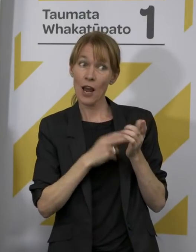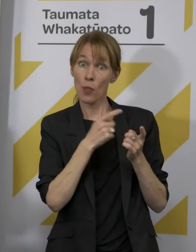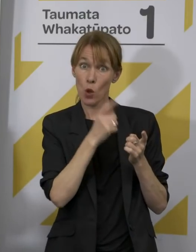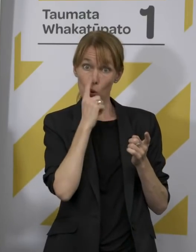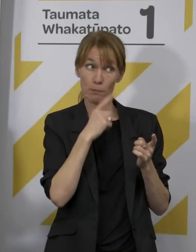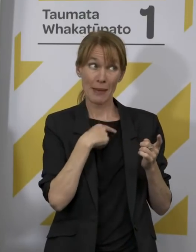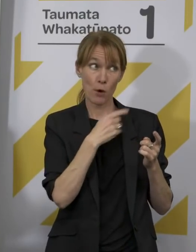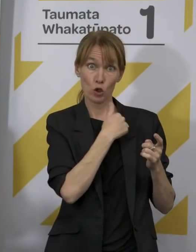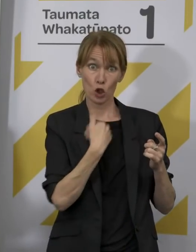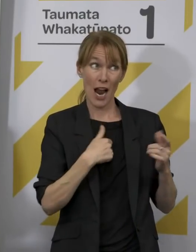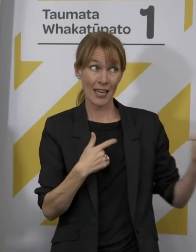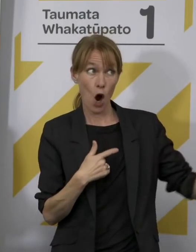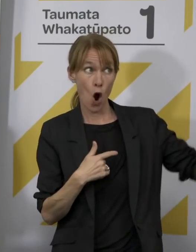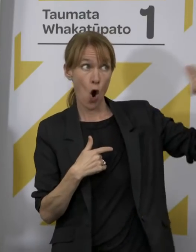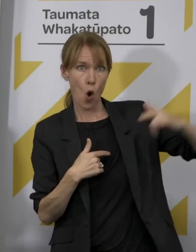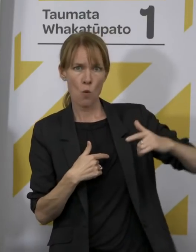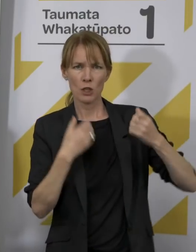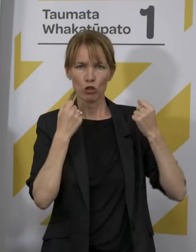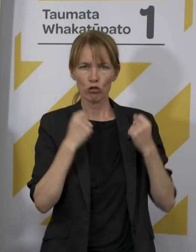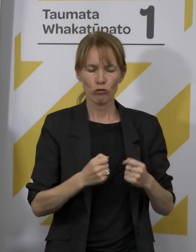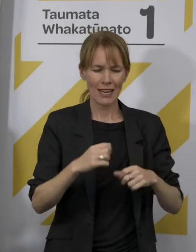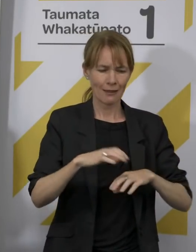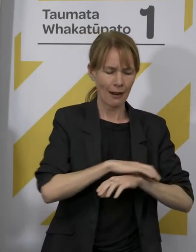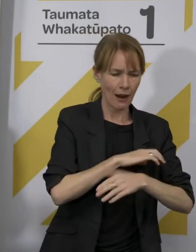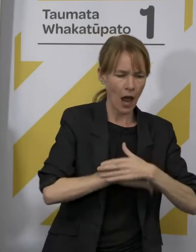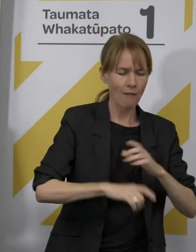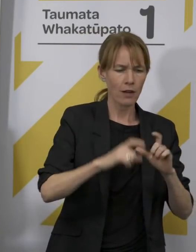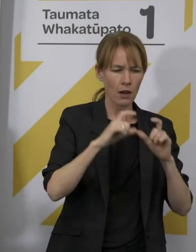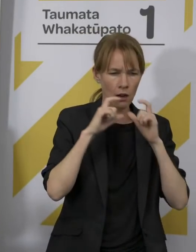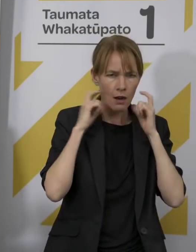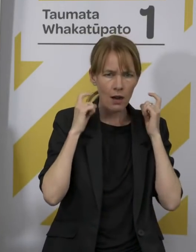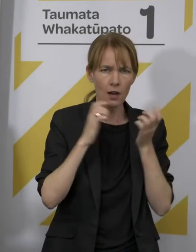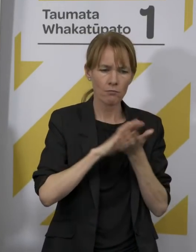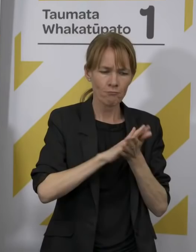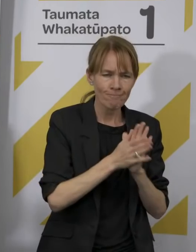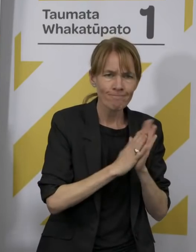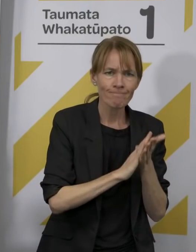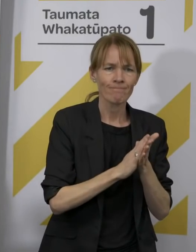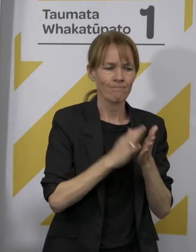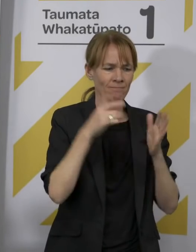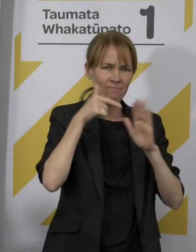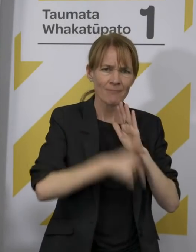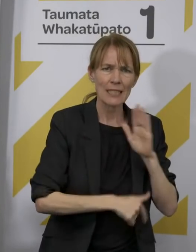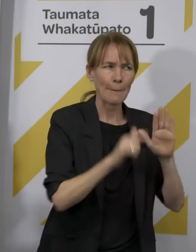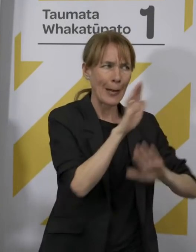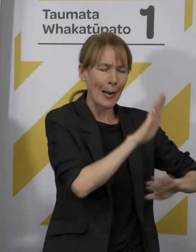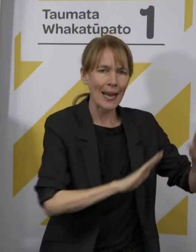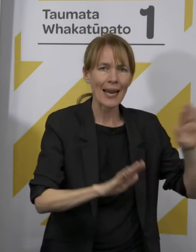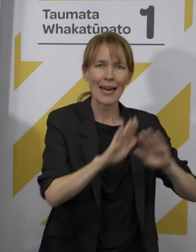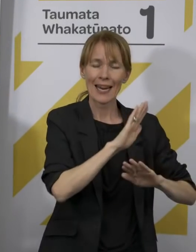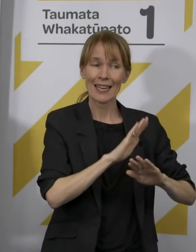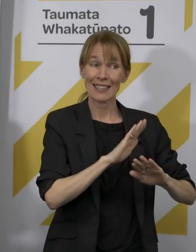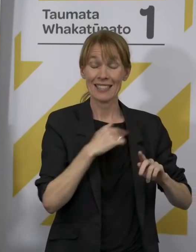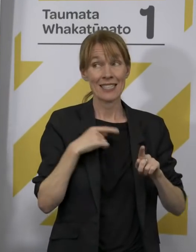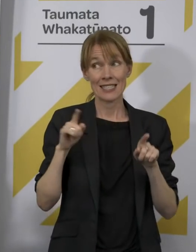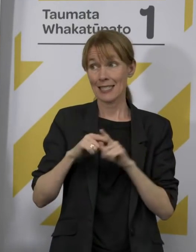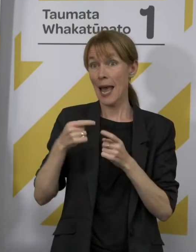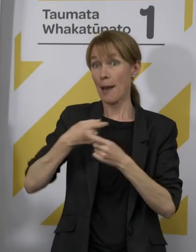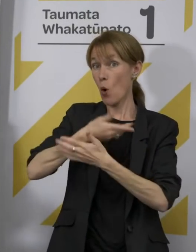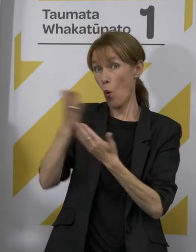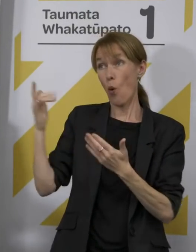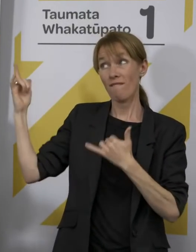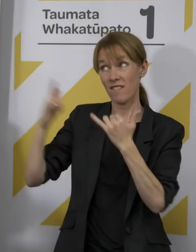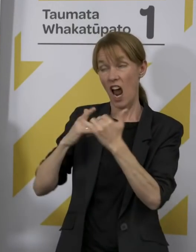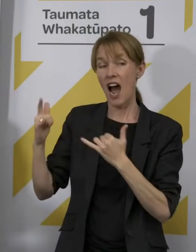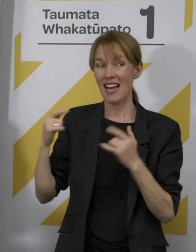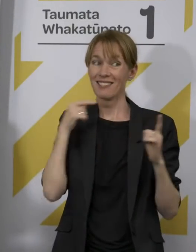or gloves and or hand sanitizer and infection prevention control cleaning procedures are now the same on any international